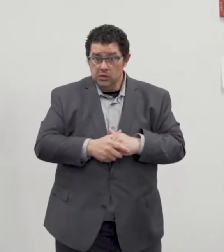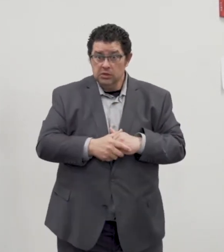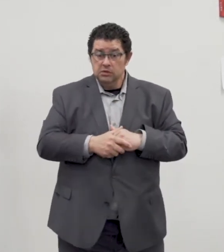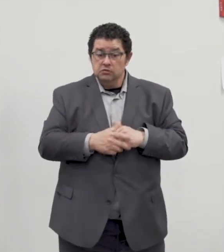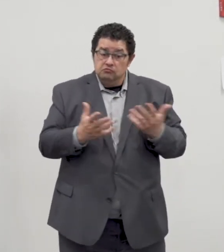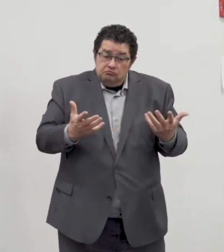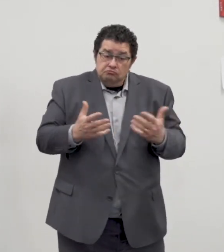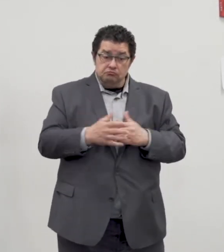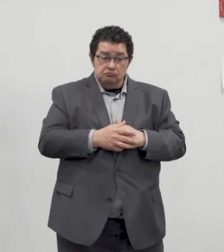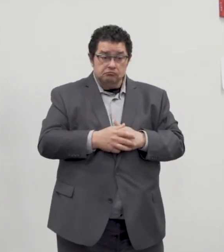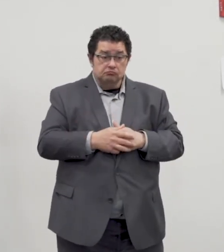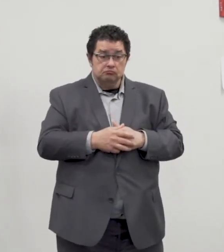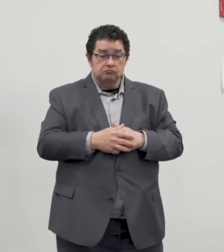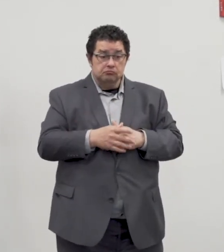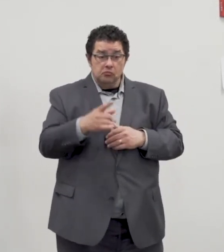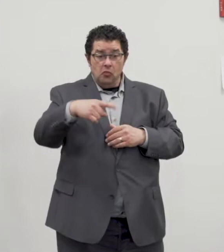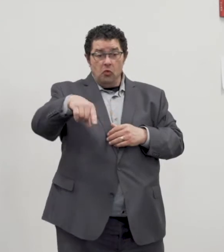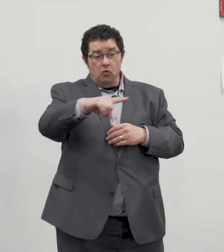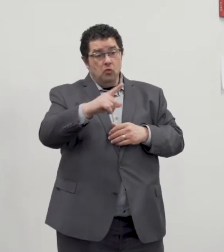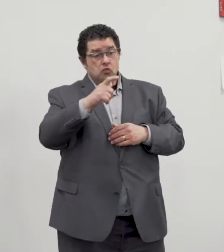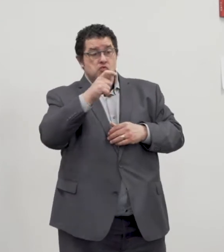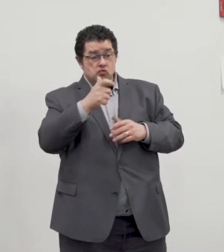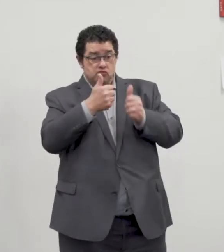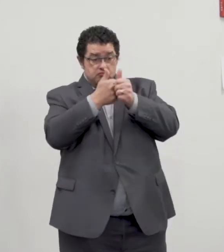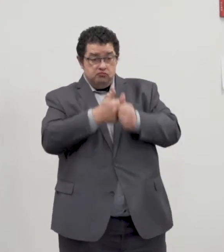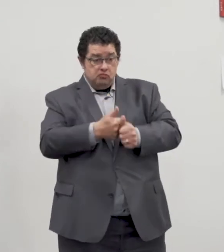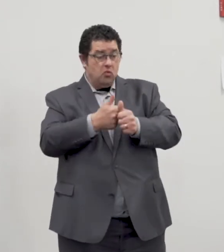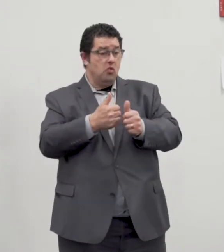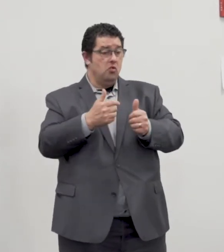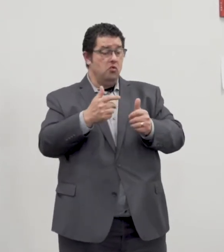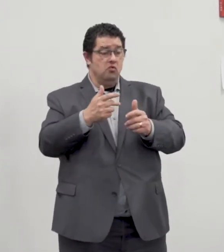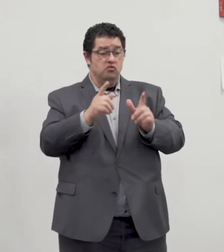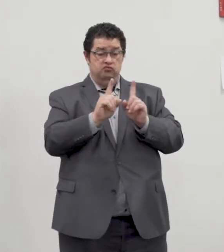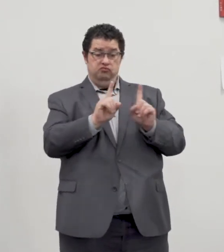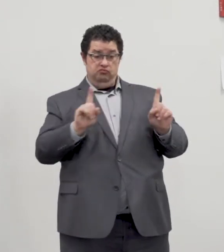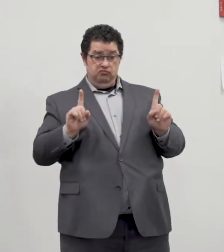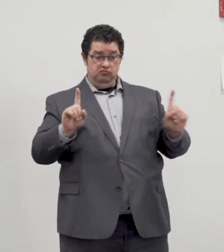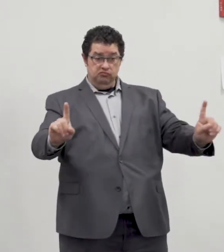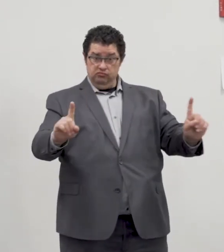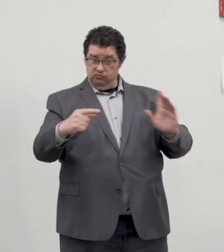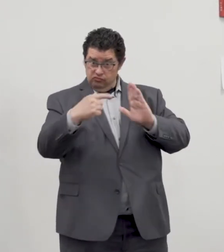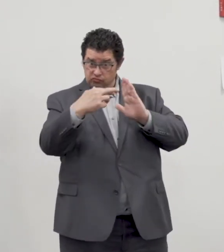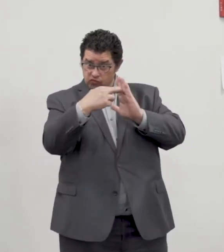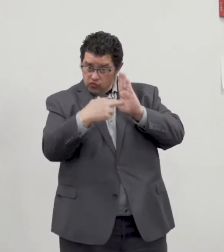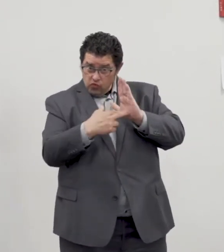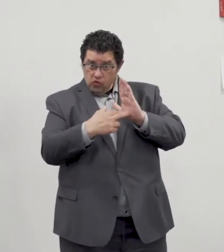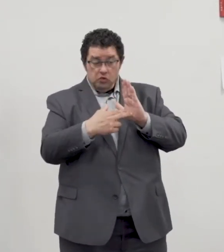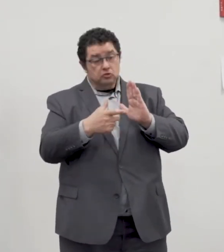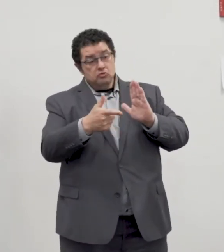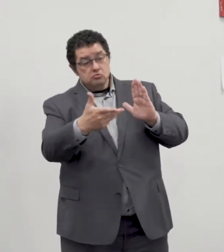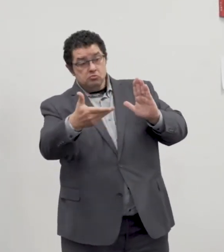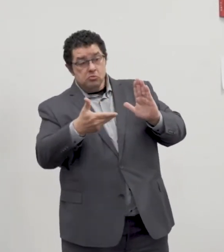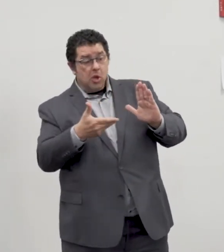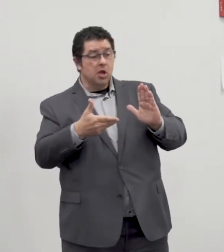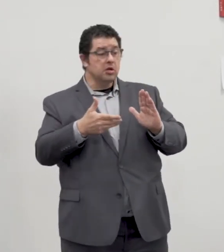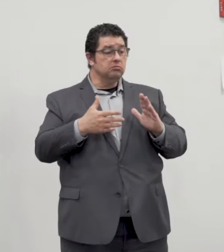ones that do look like they've adopted social distancing measures that look inviting and